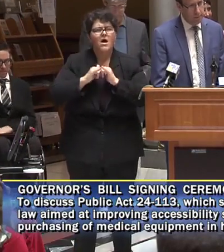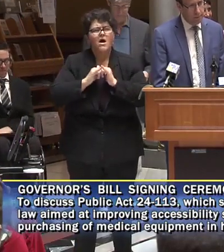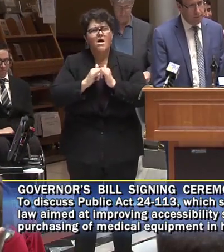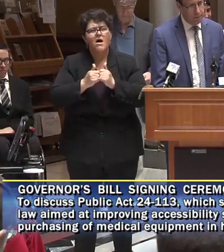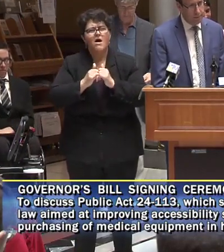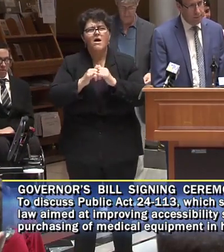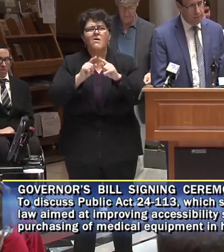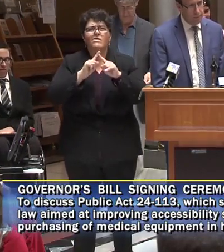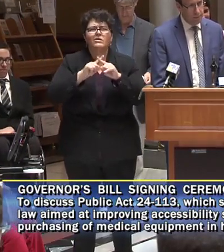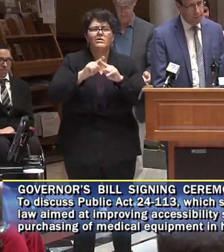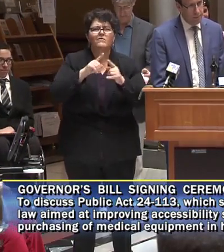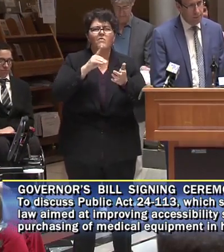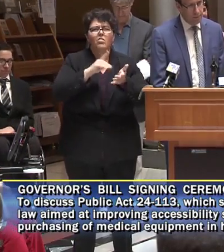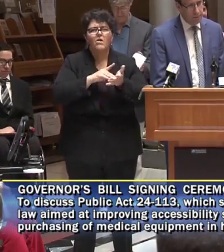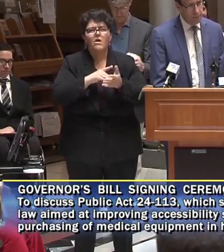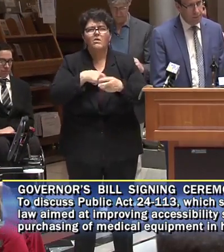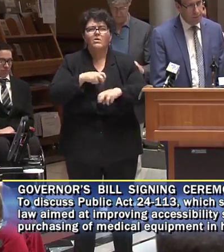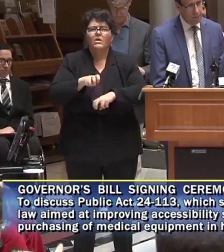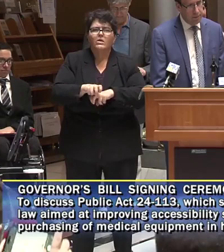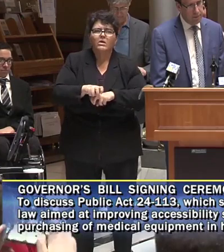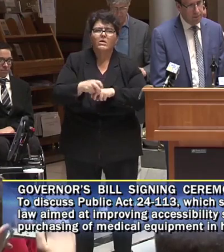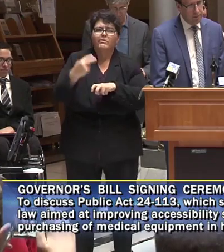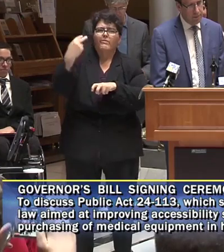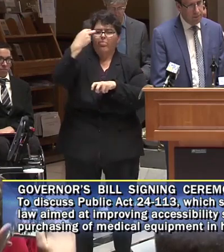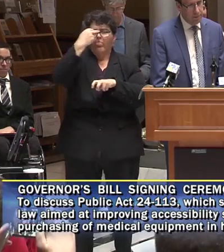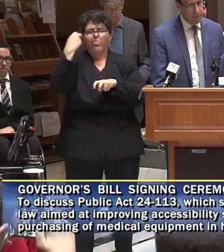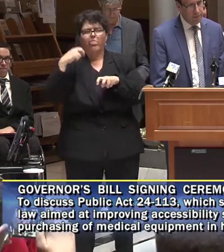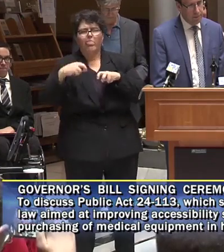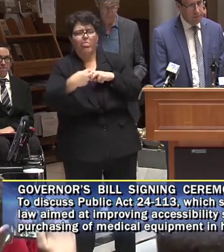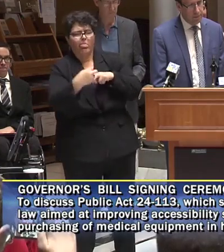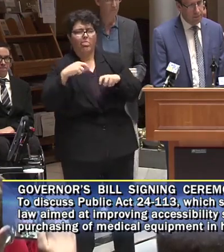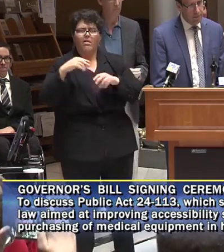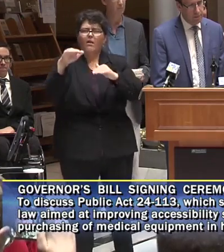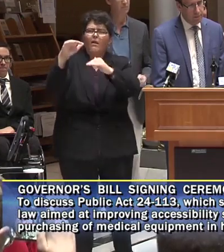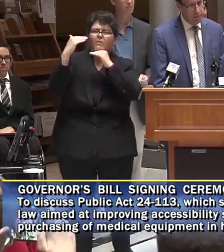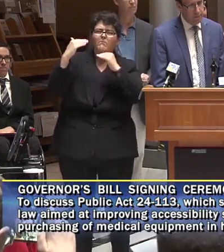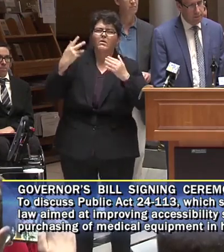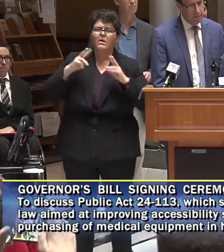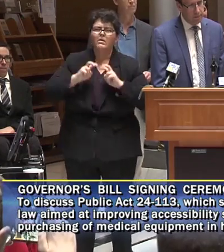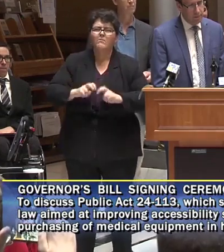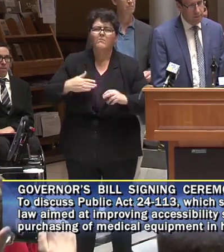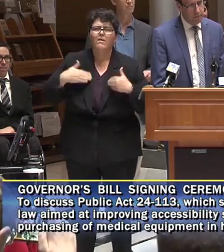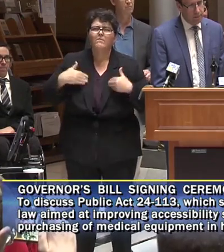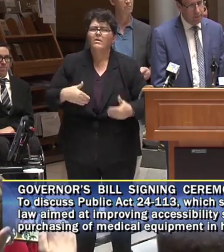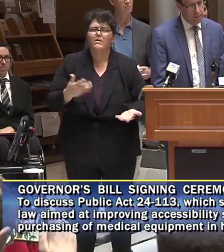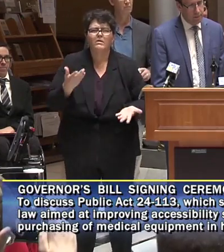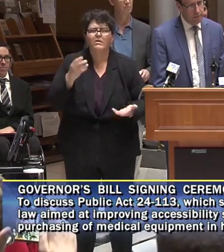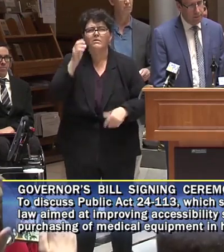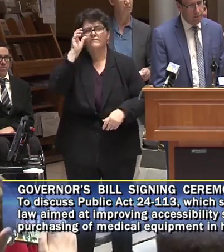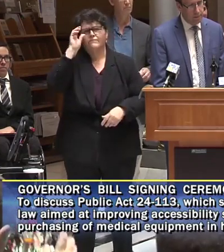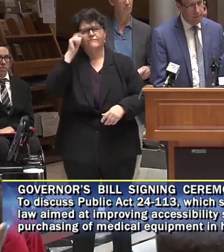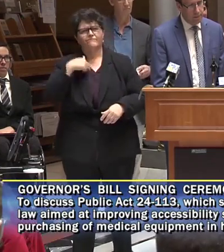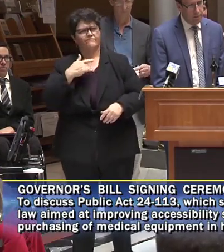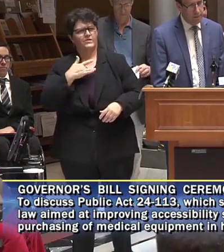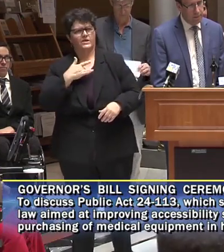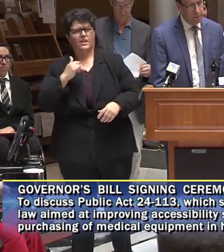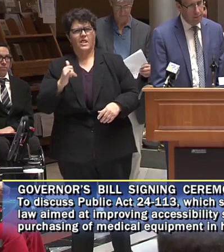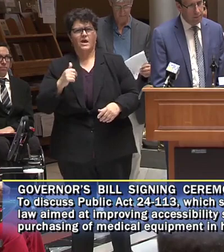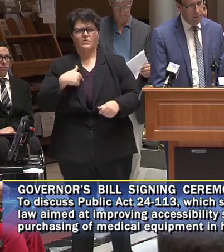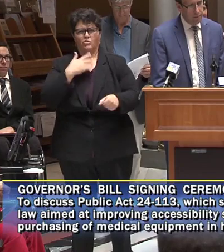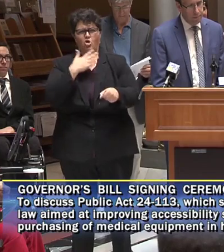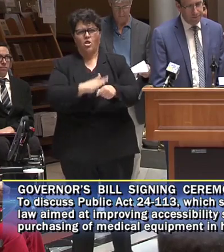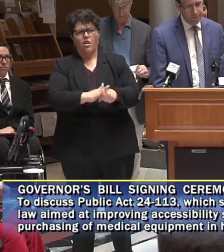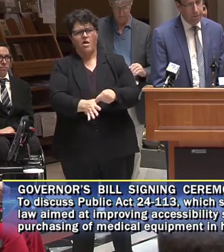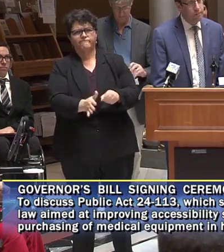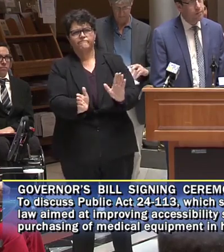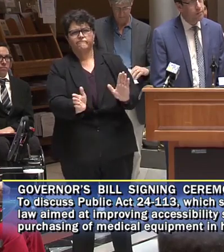doctors in my wheelchair and was always given the impression that this was more than adequate to